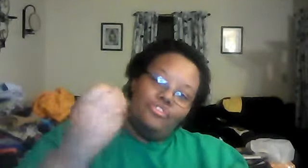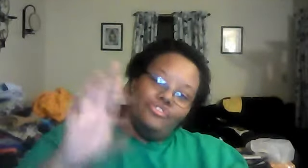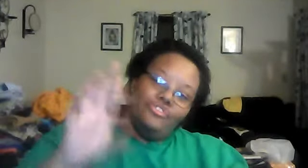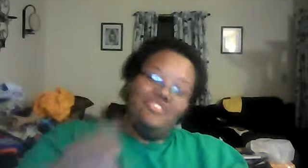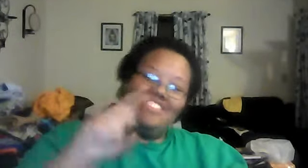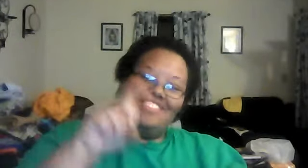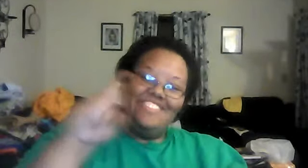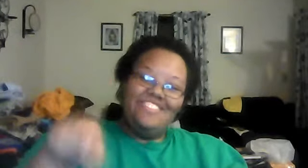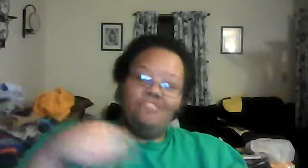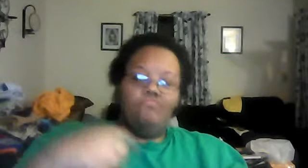up. Is it